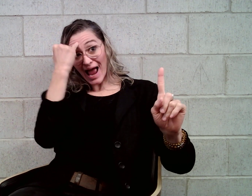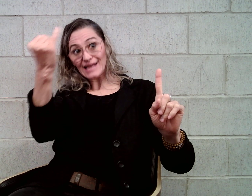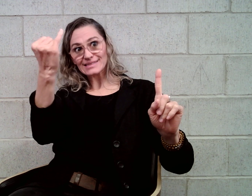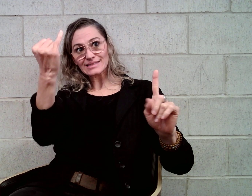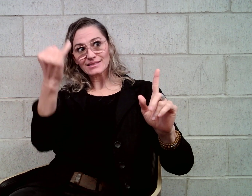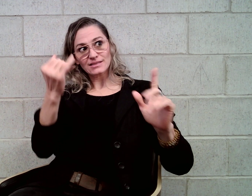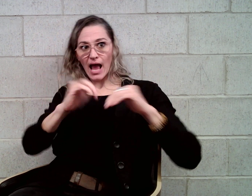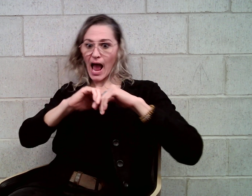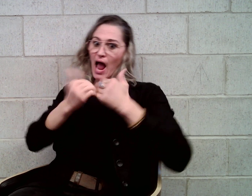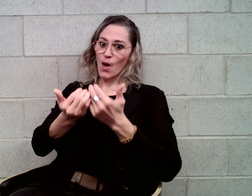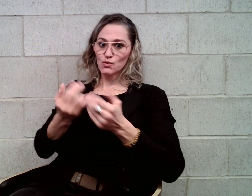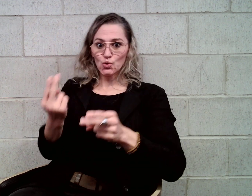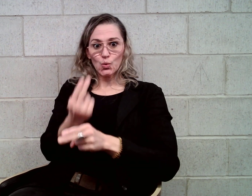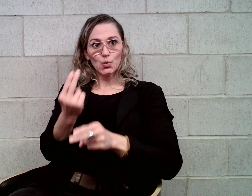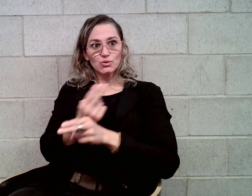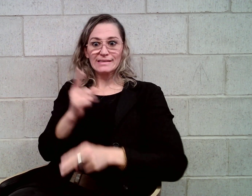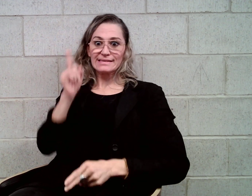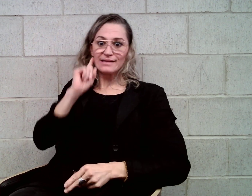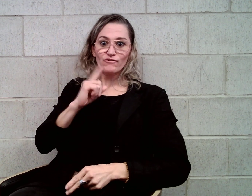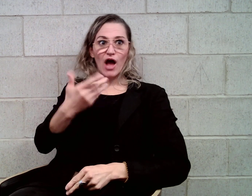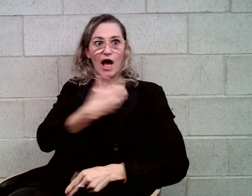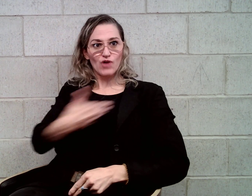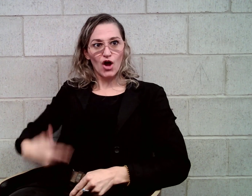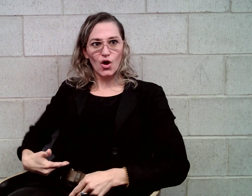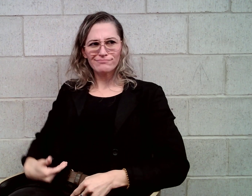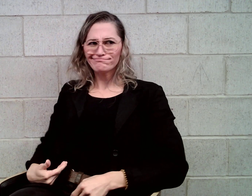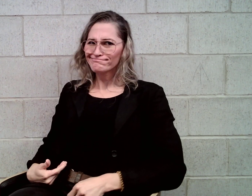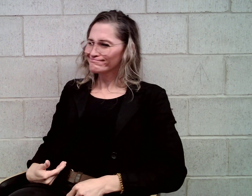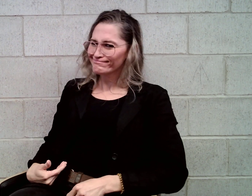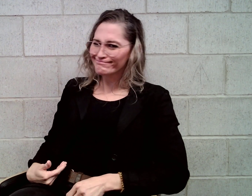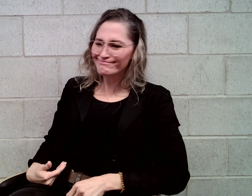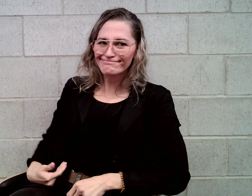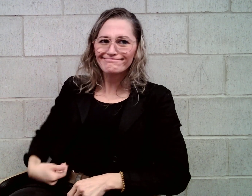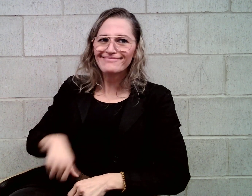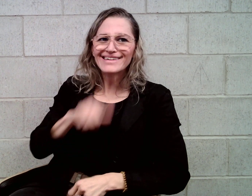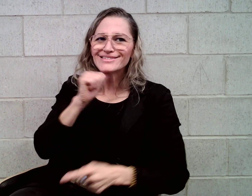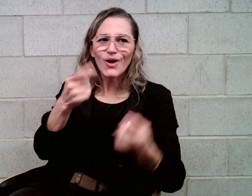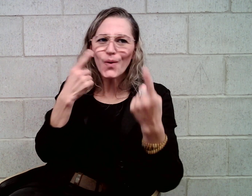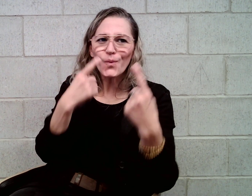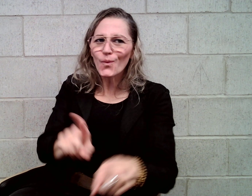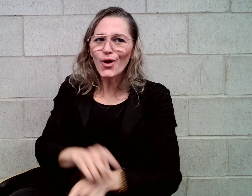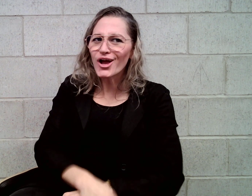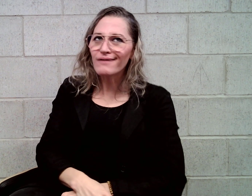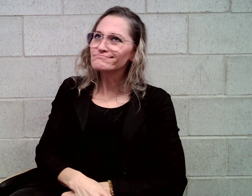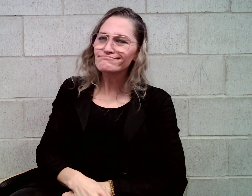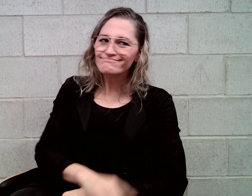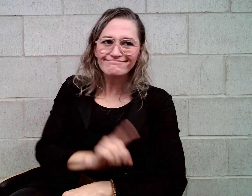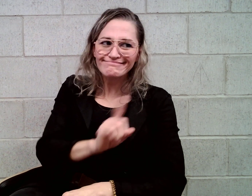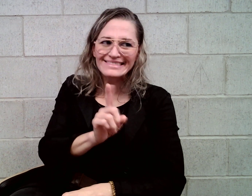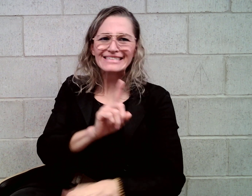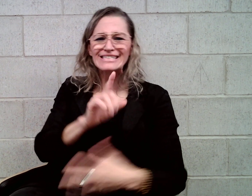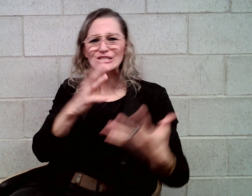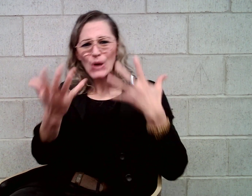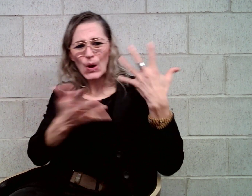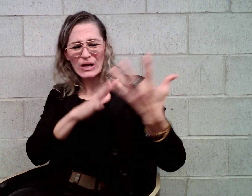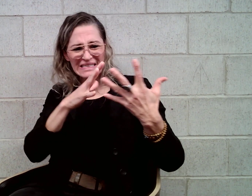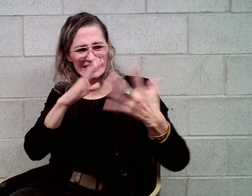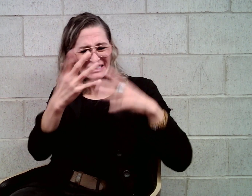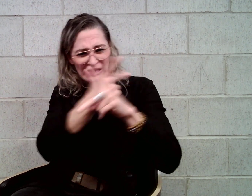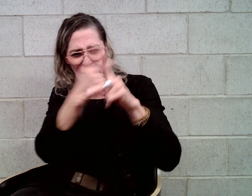how we were going to do this. Ravi's original idea of having a deaf Horatio just wasn't going to work